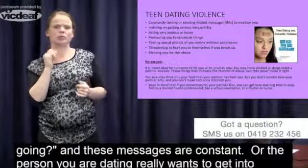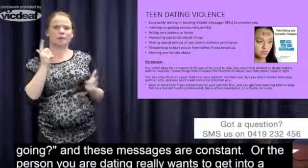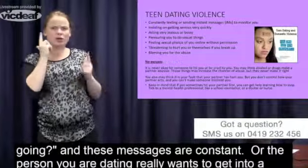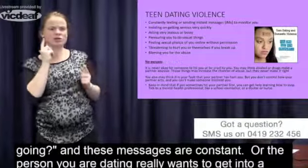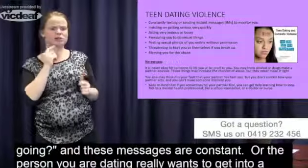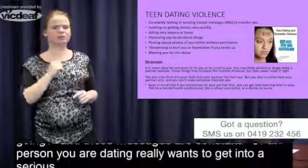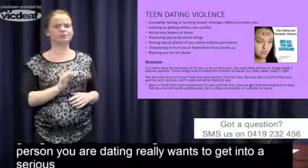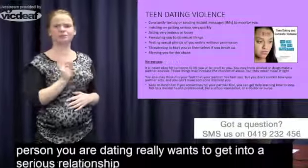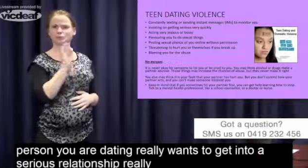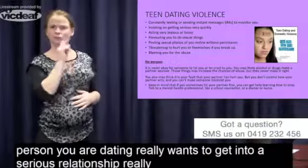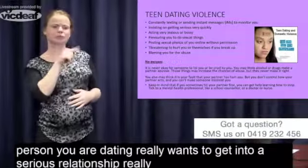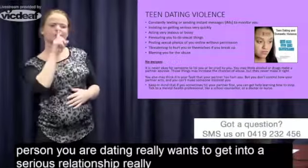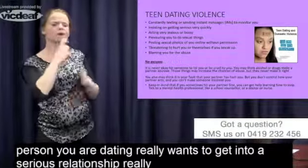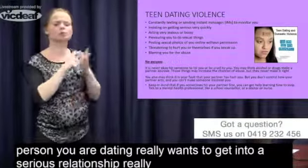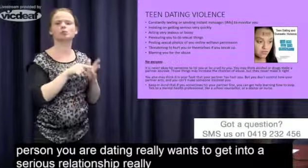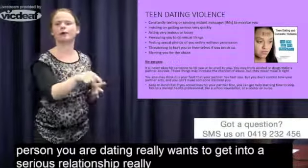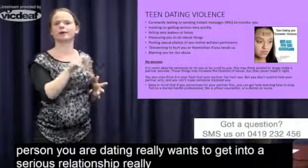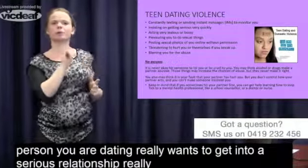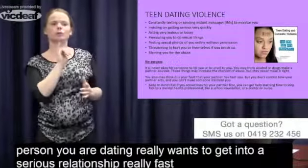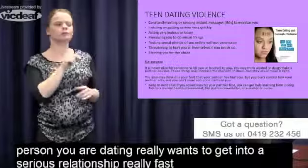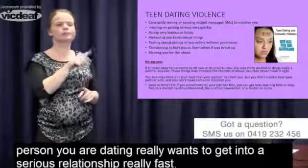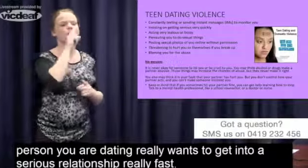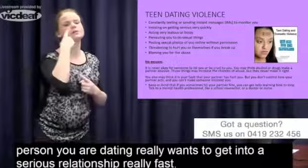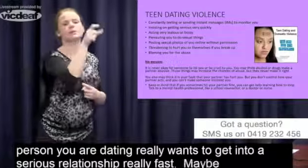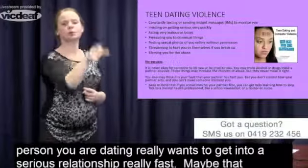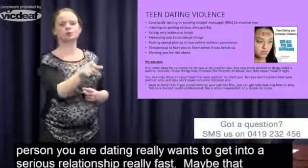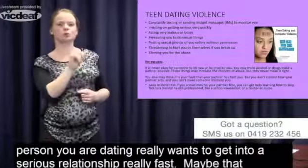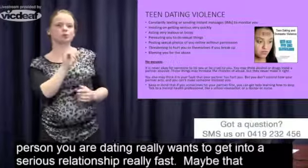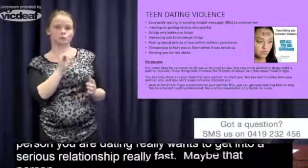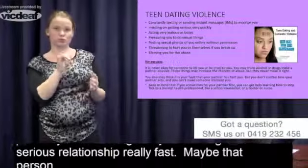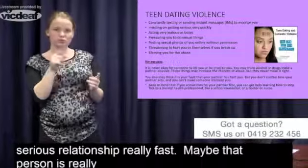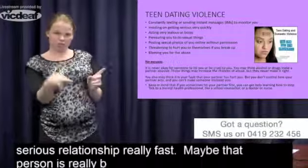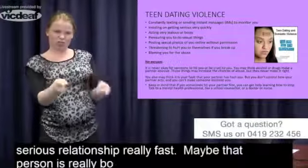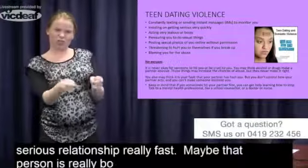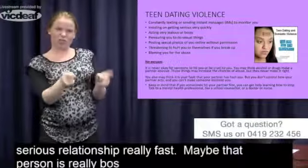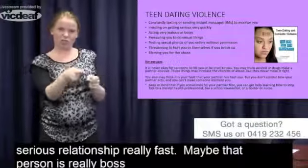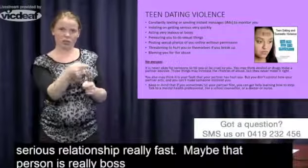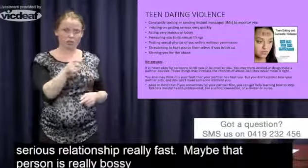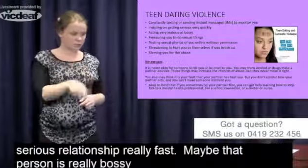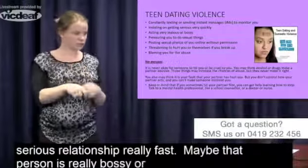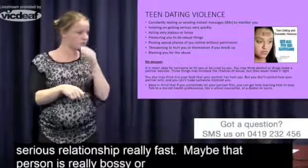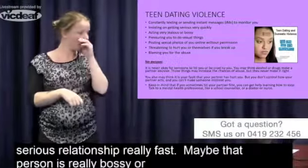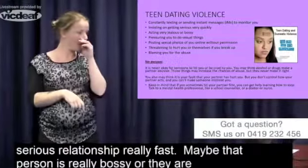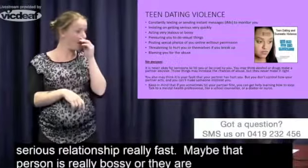fast. Maybe that person is really bossy or they're very jealous. They've seen you with someone else. They try to control